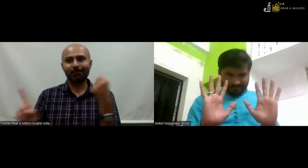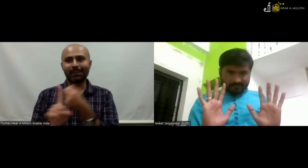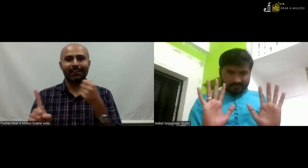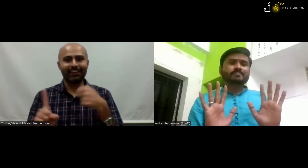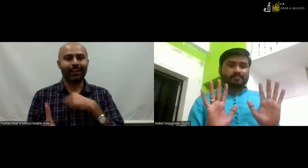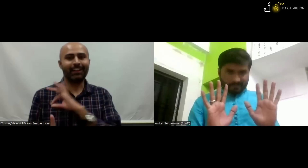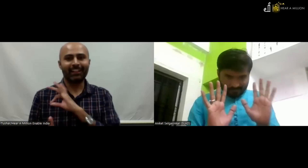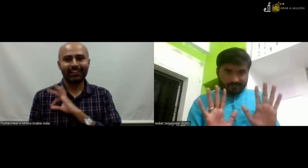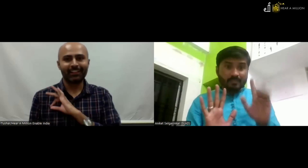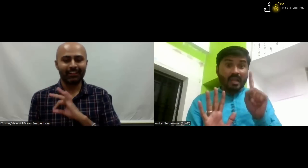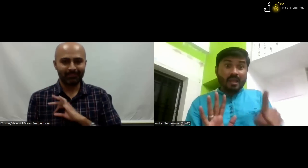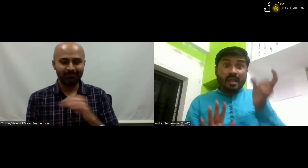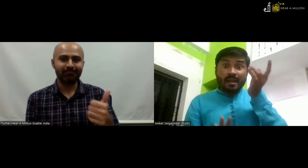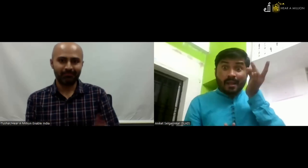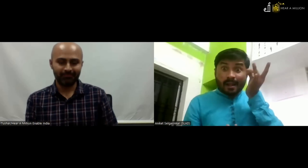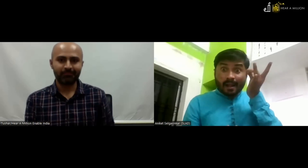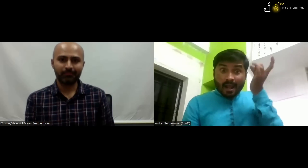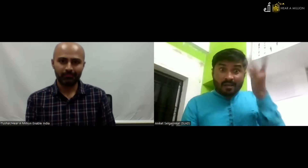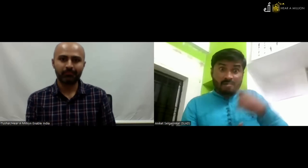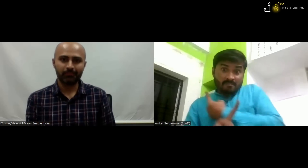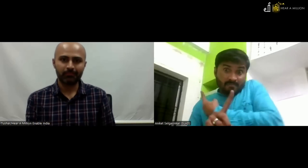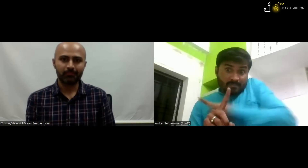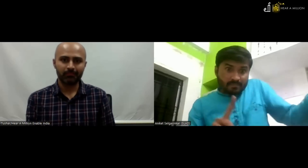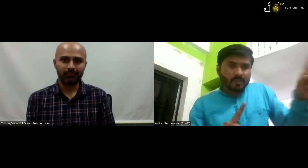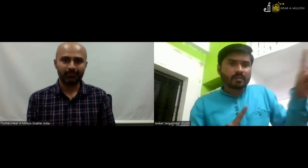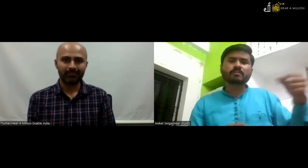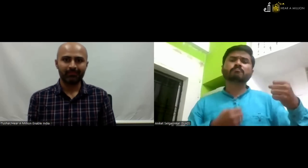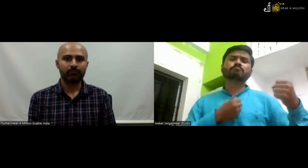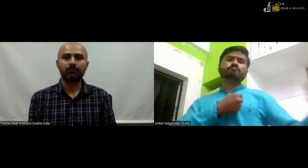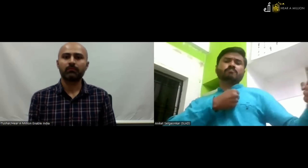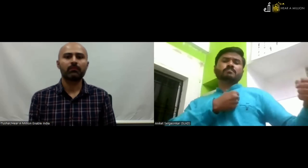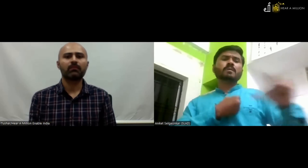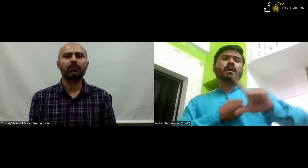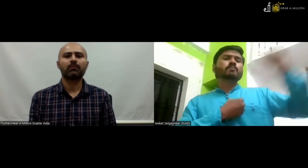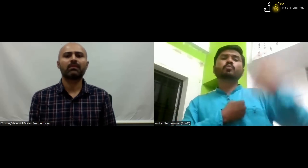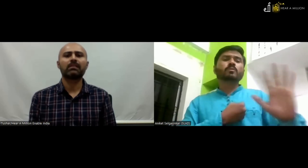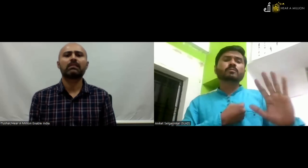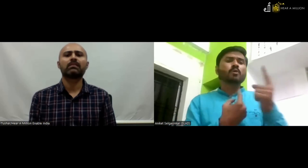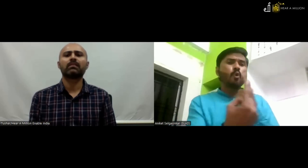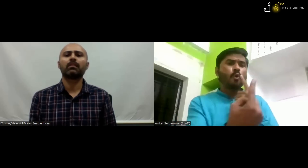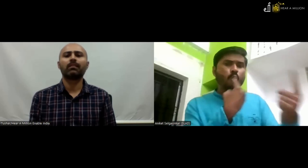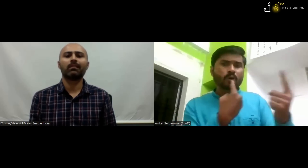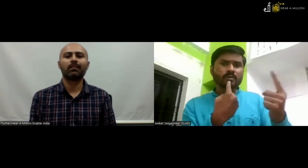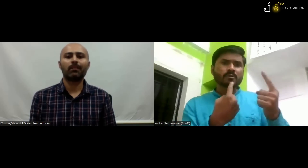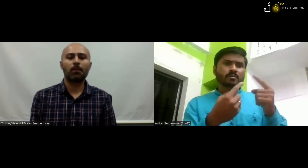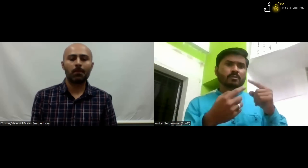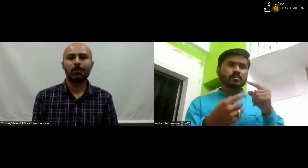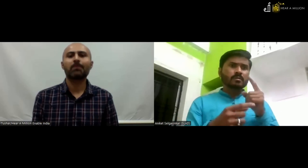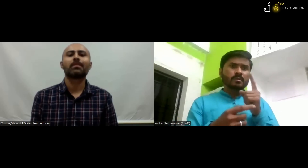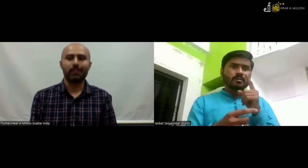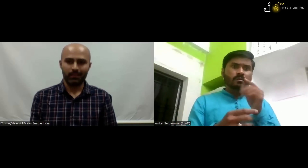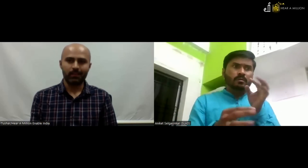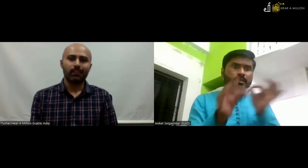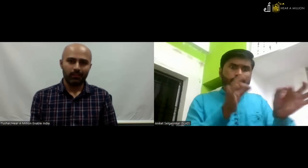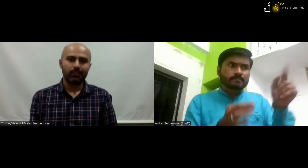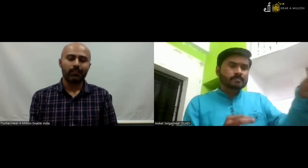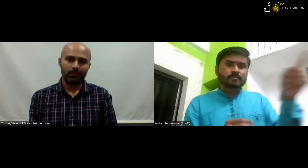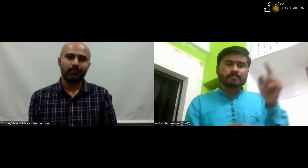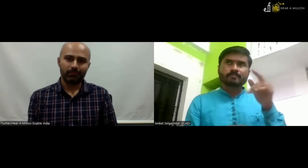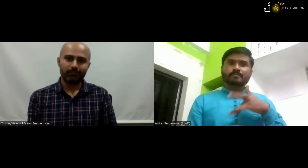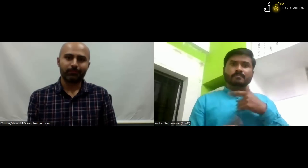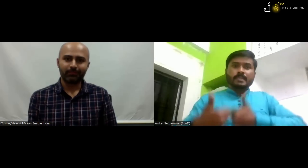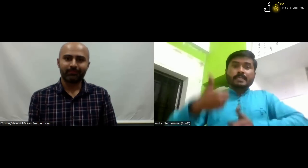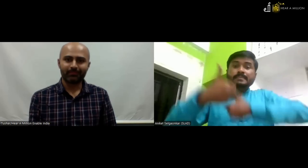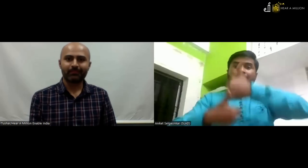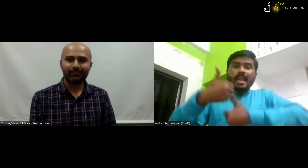all. But Tushar is saying, yeah, you did the right thing, If we would be going against the government, so we would become an enemy for